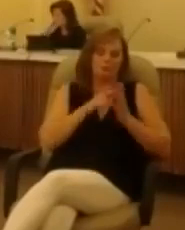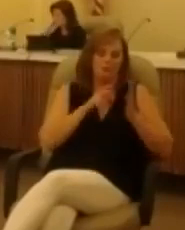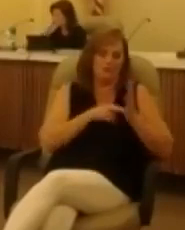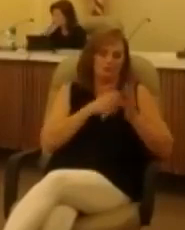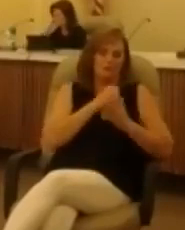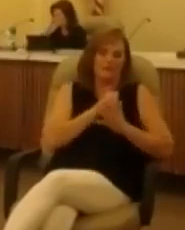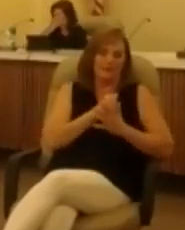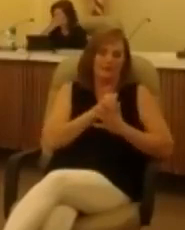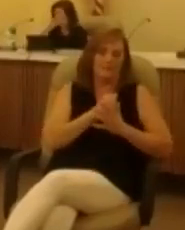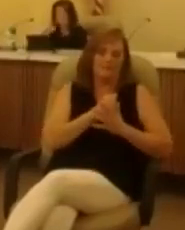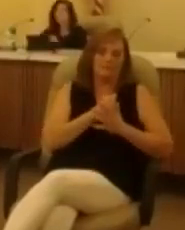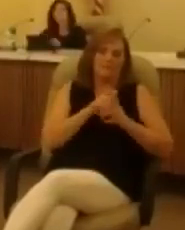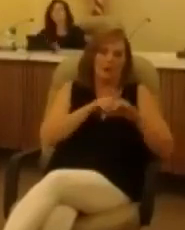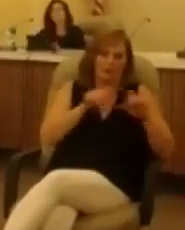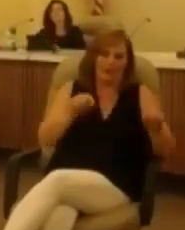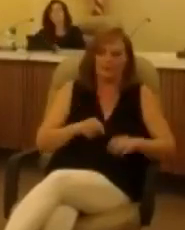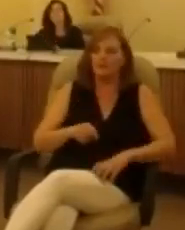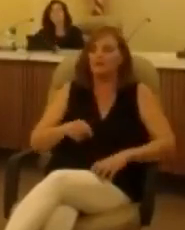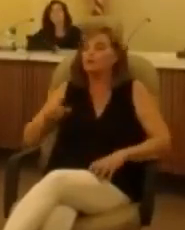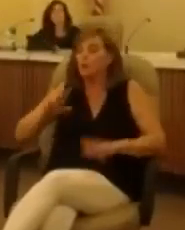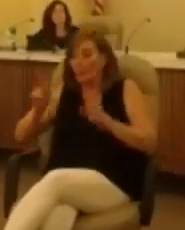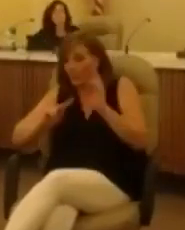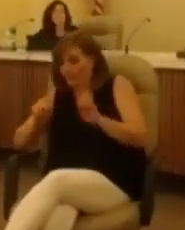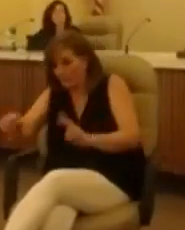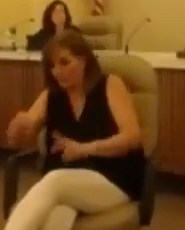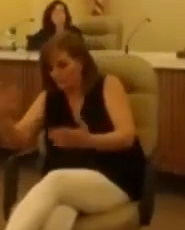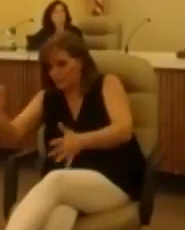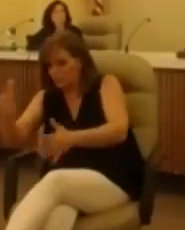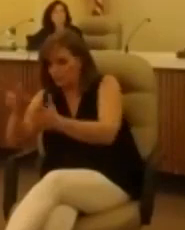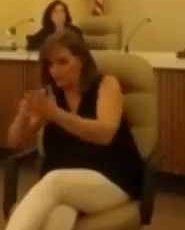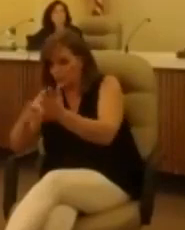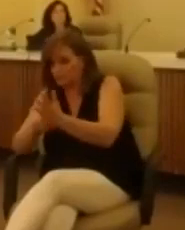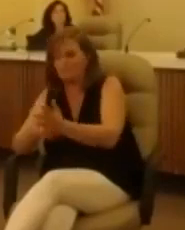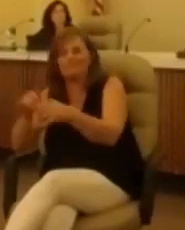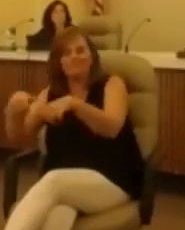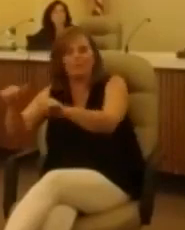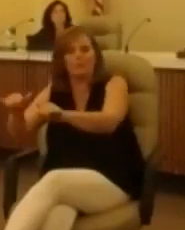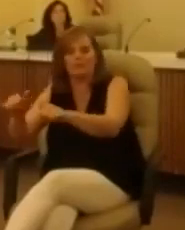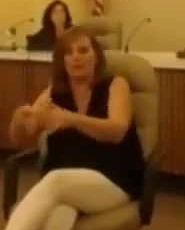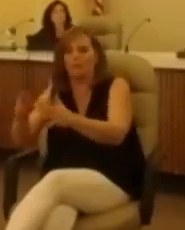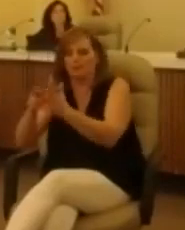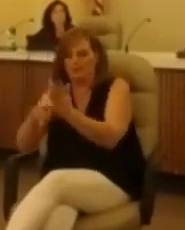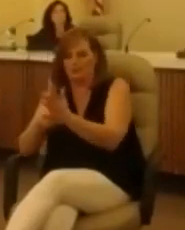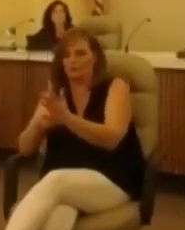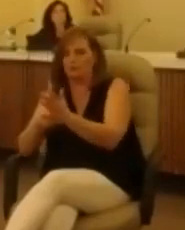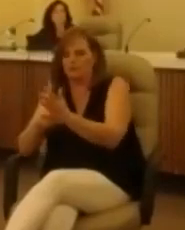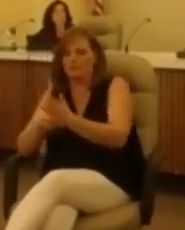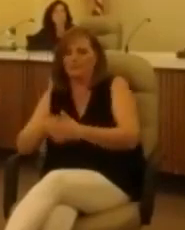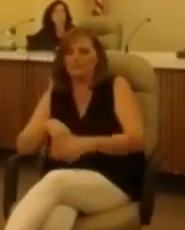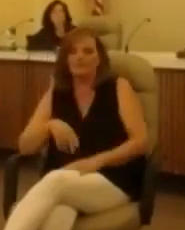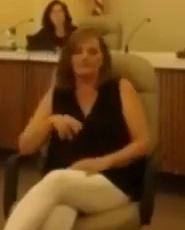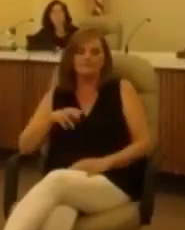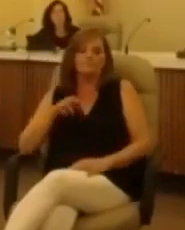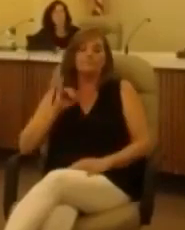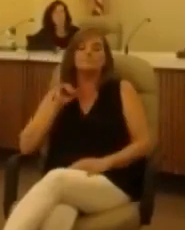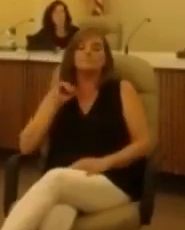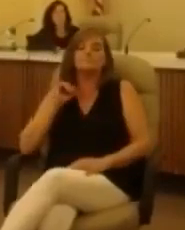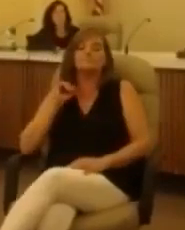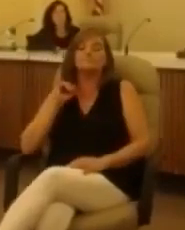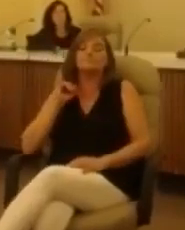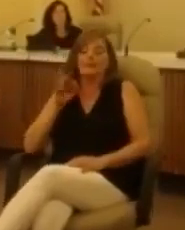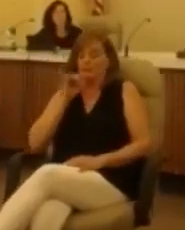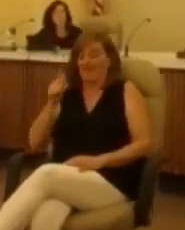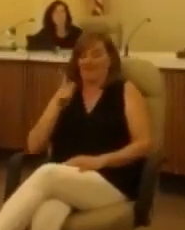So anybody who registered previously, you are automatically registered for the new one. If you